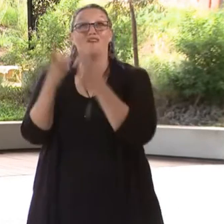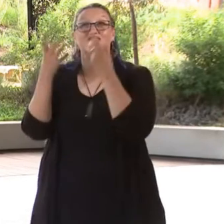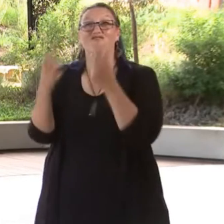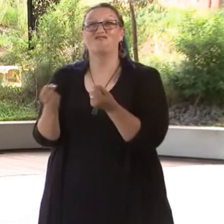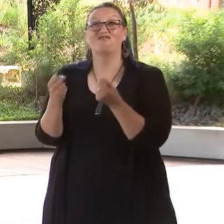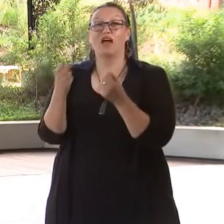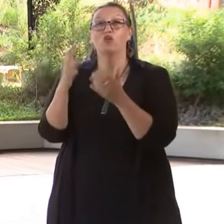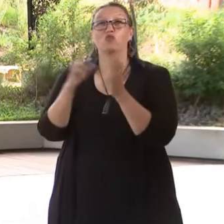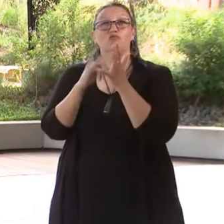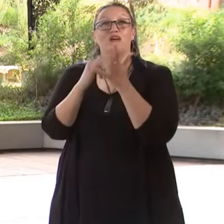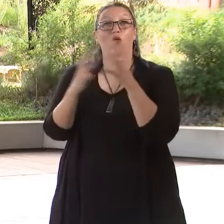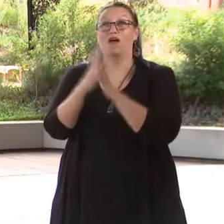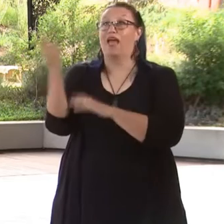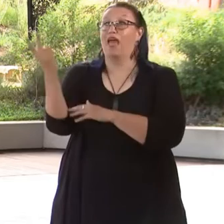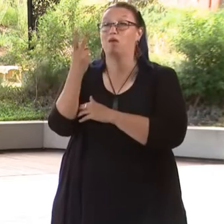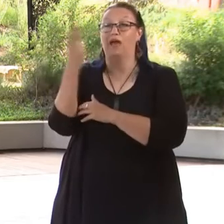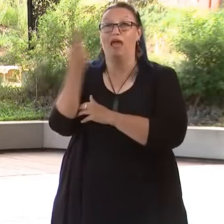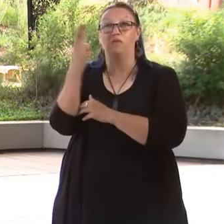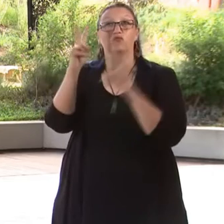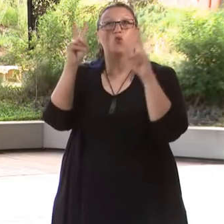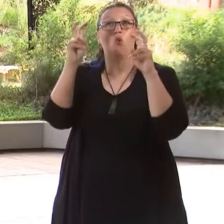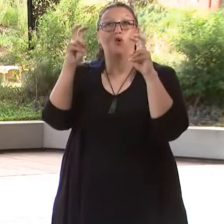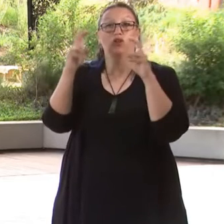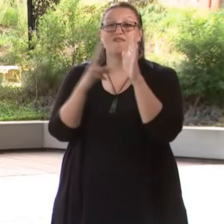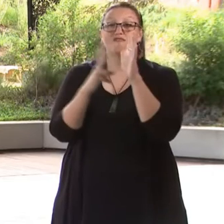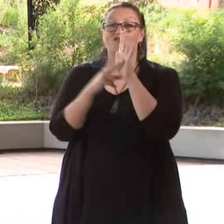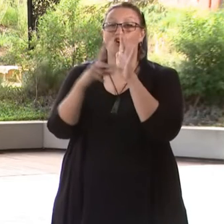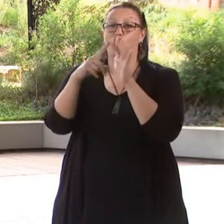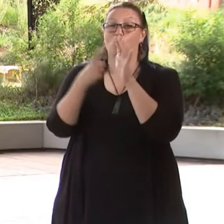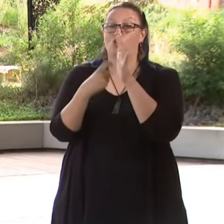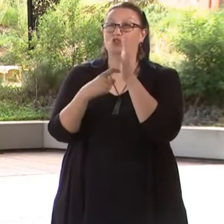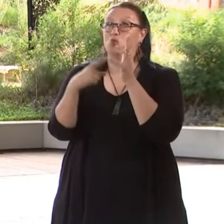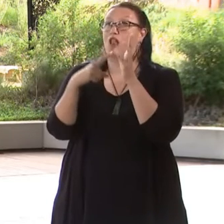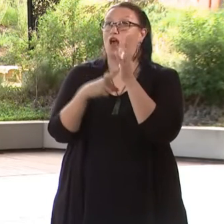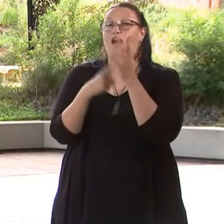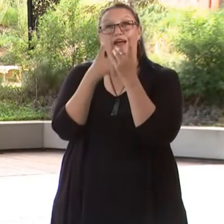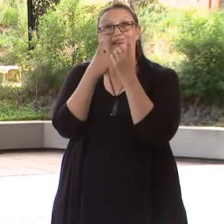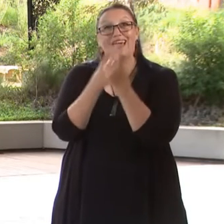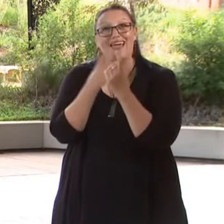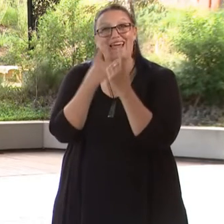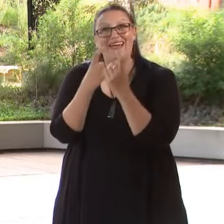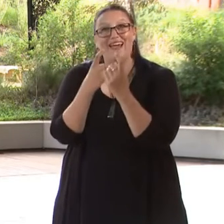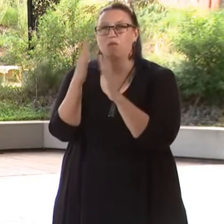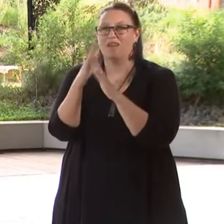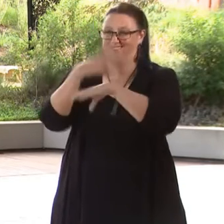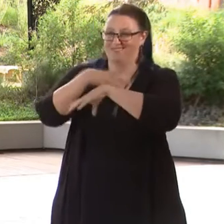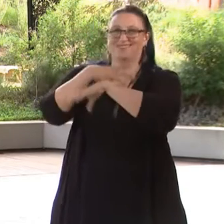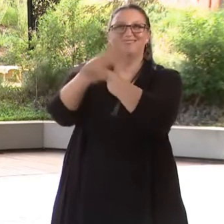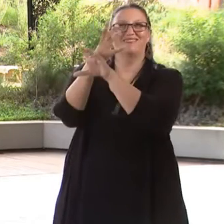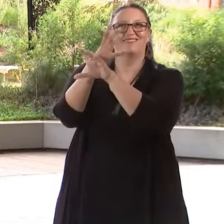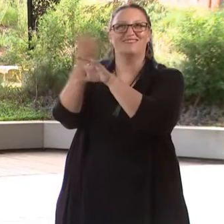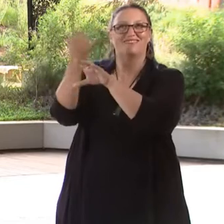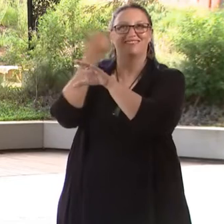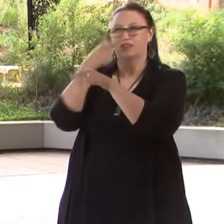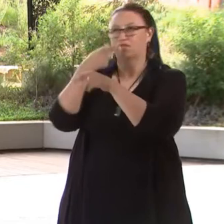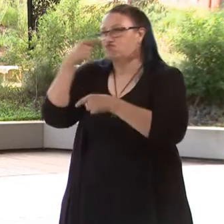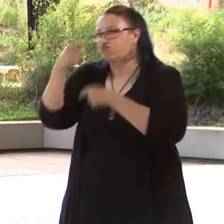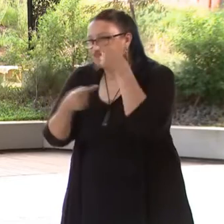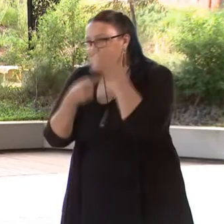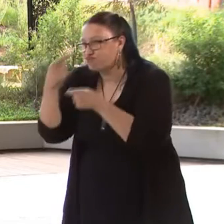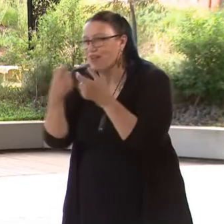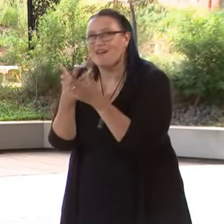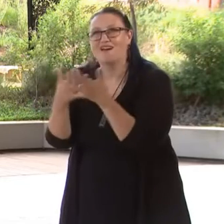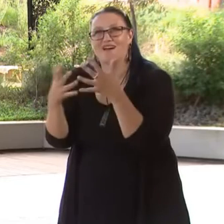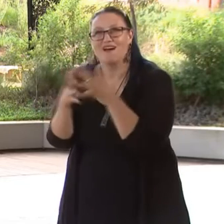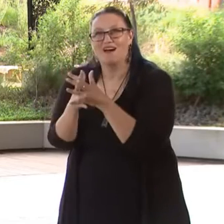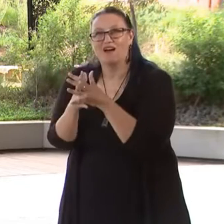Ambulance to be able to adequately care for people who were ringing that 000 line. And what is very pleasing to see